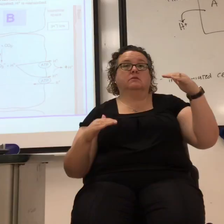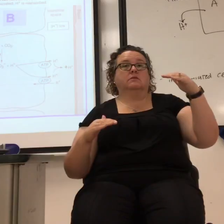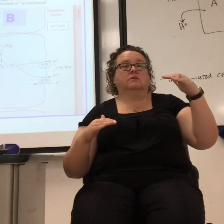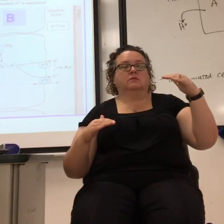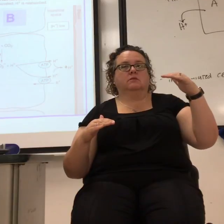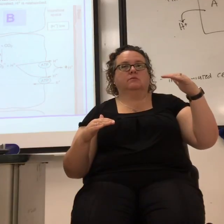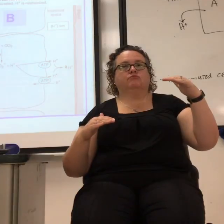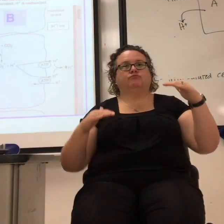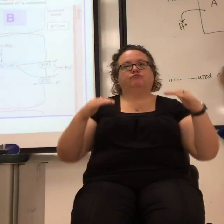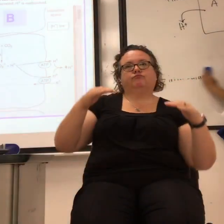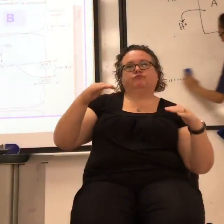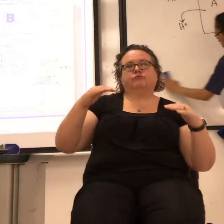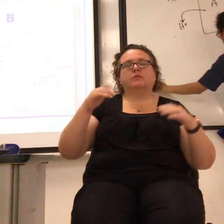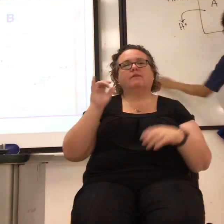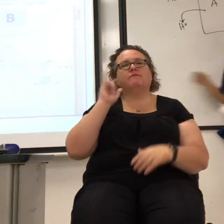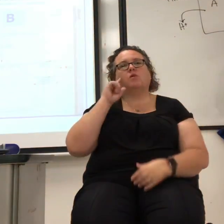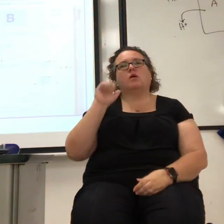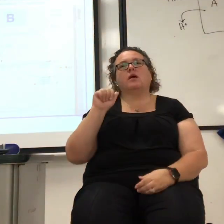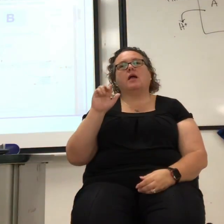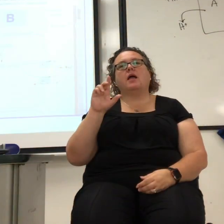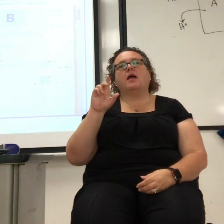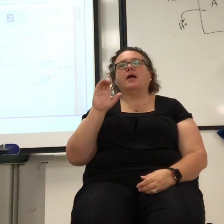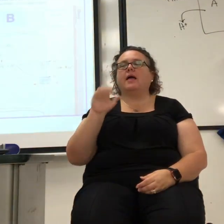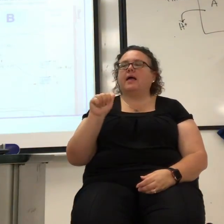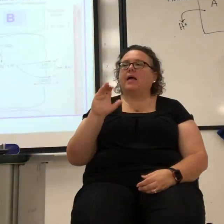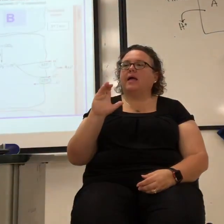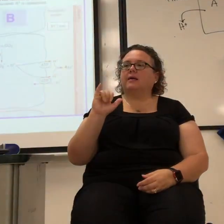for acidosis.